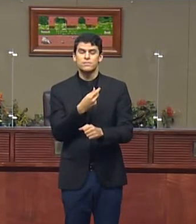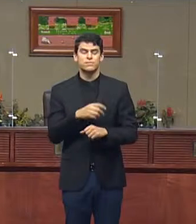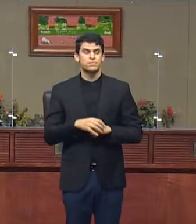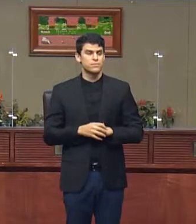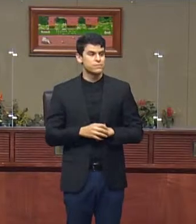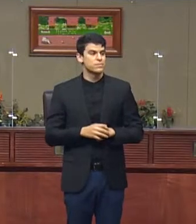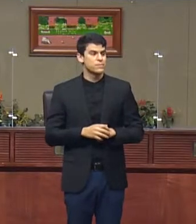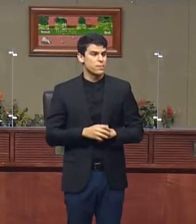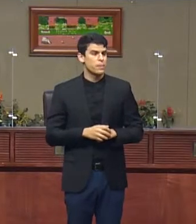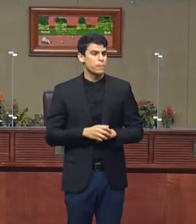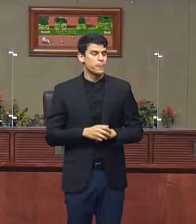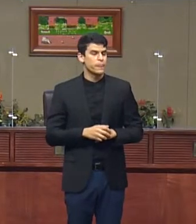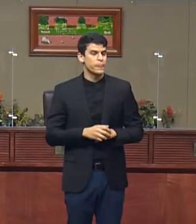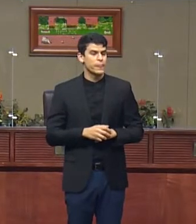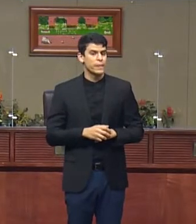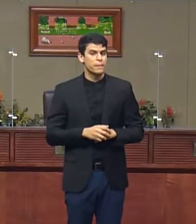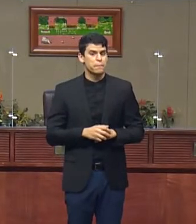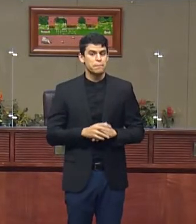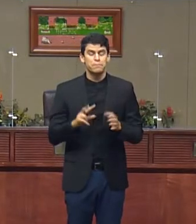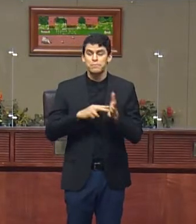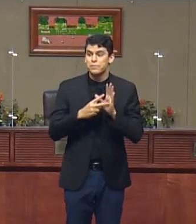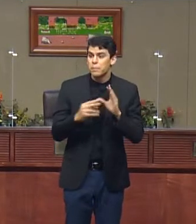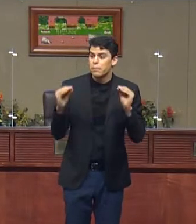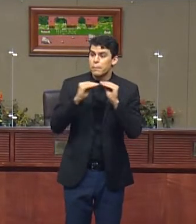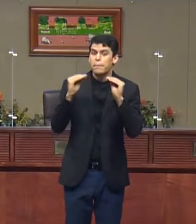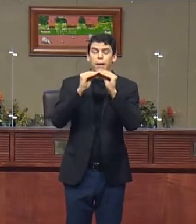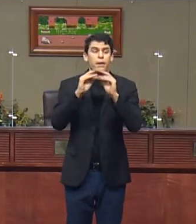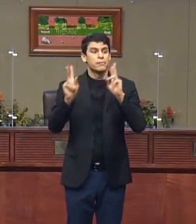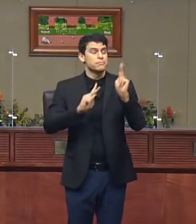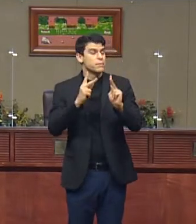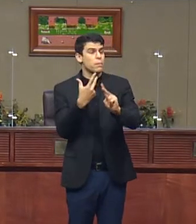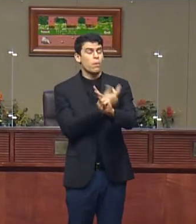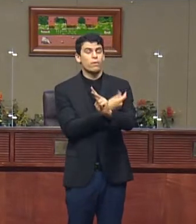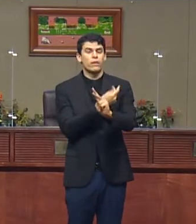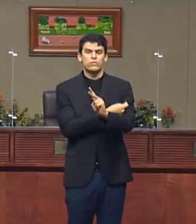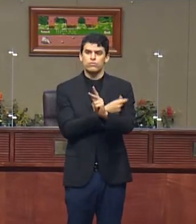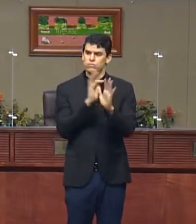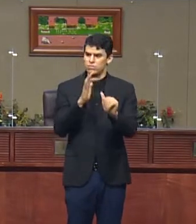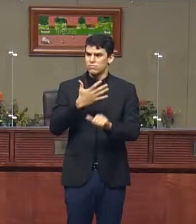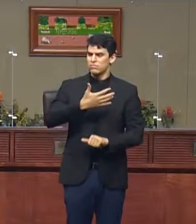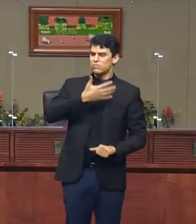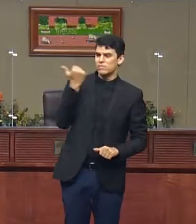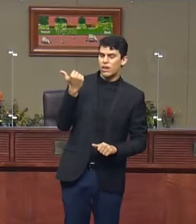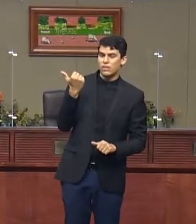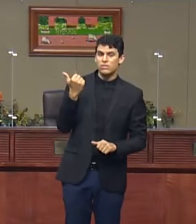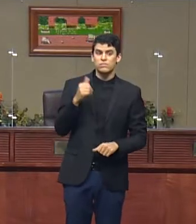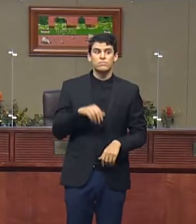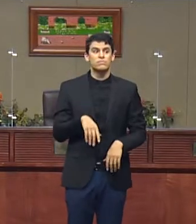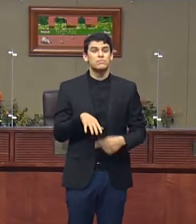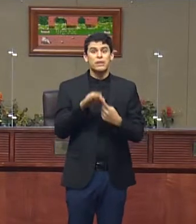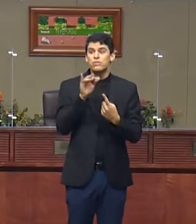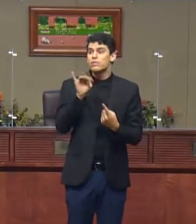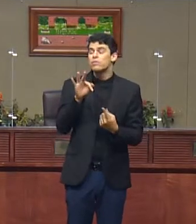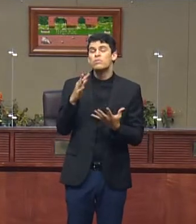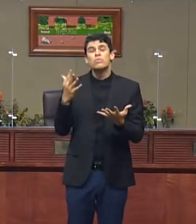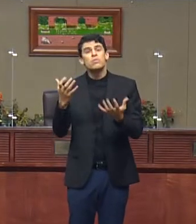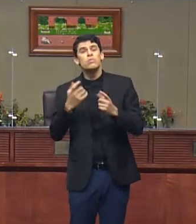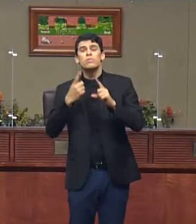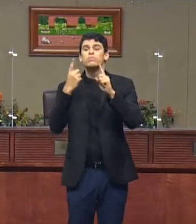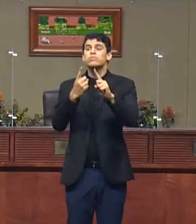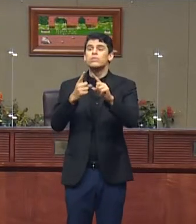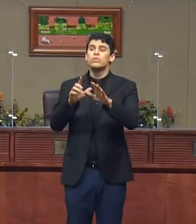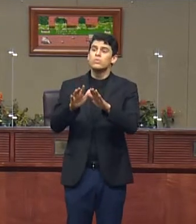community getting vaccinated, especially as we endeavor to reopen schools and all of those